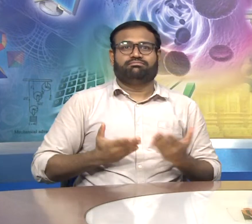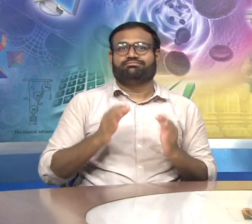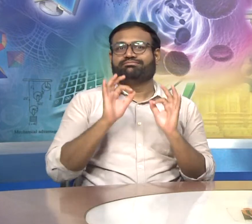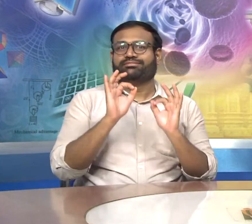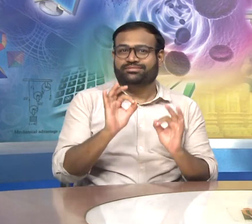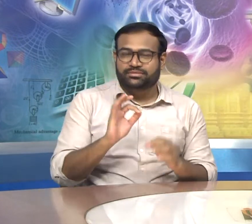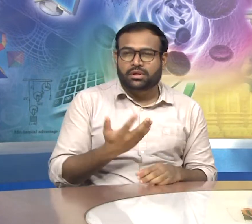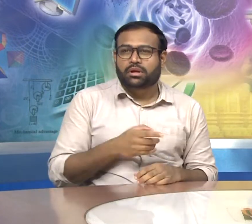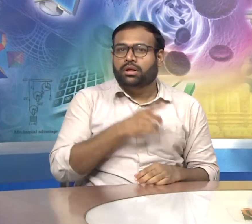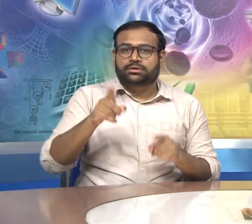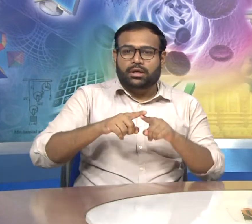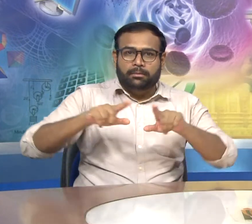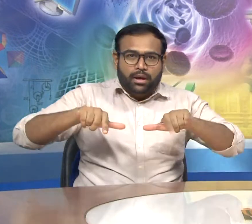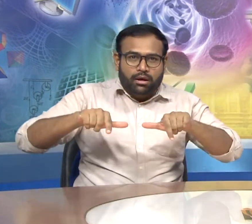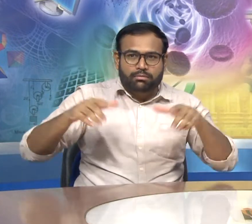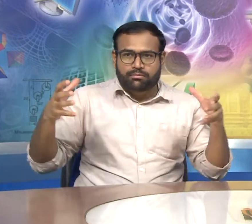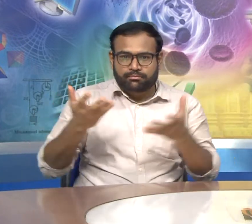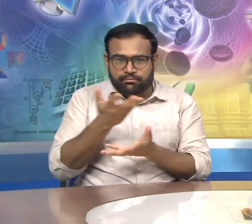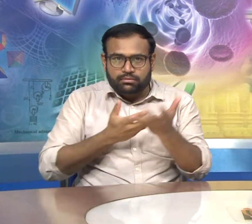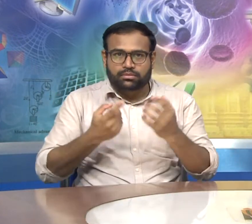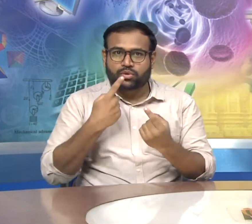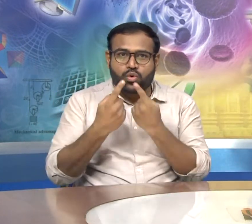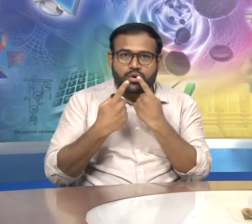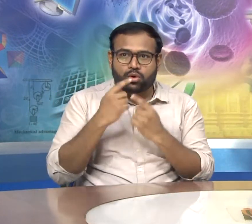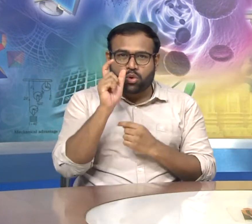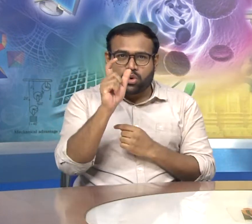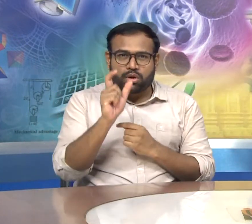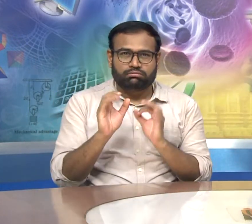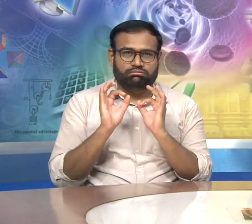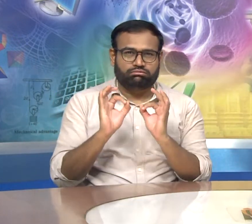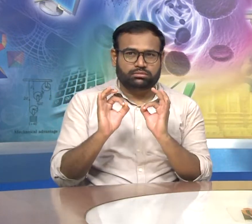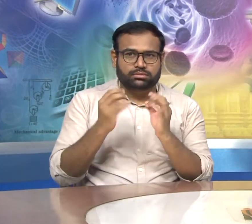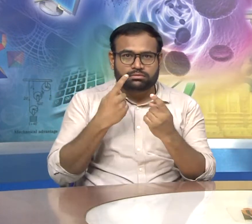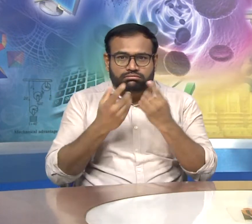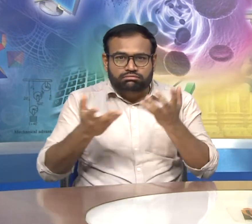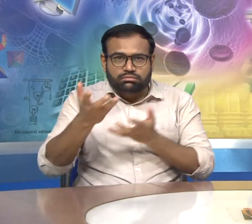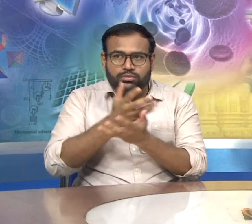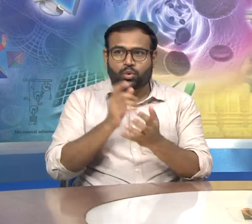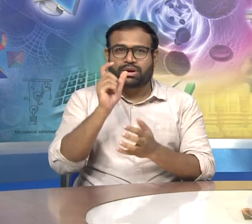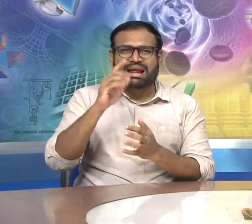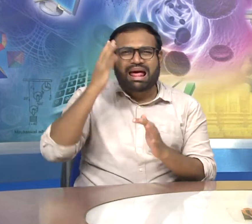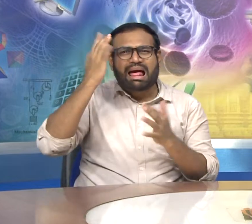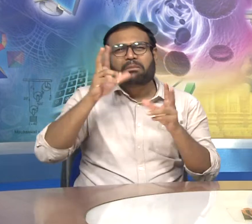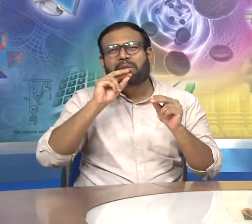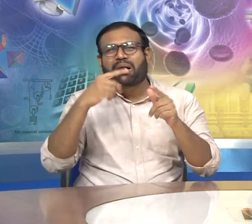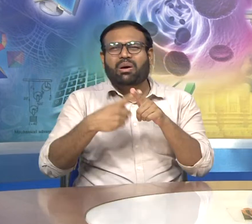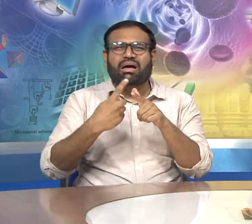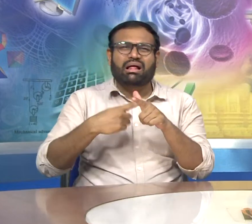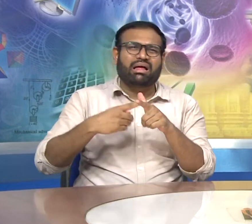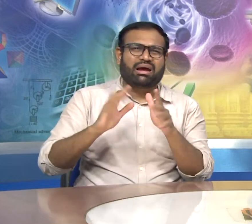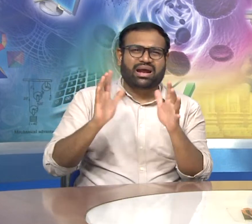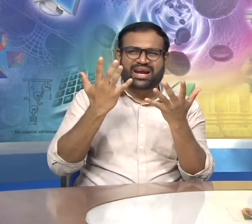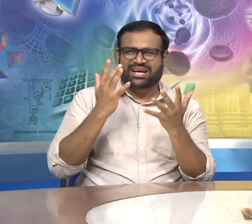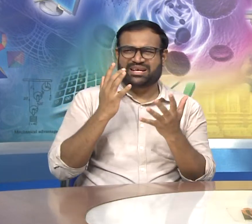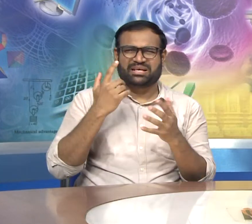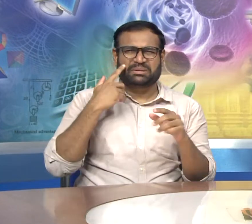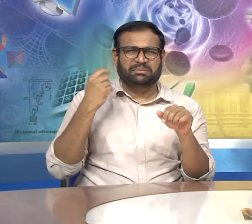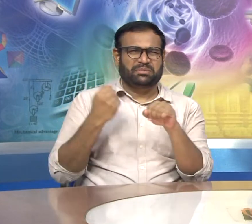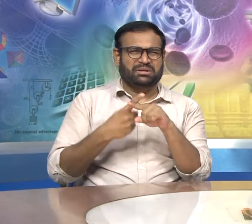so it's not appropriate for me to go an interview. I have to dress formally. That's the correct